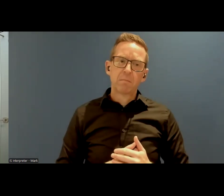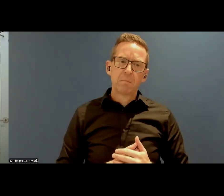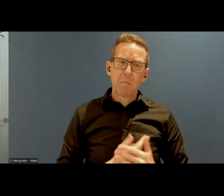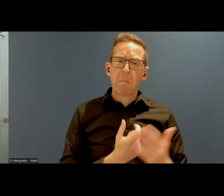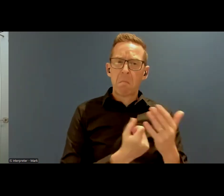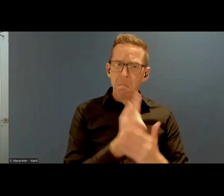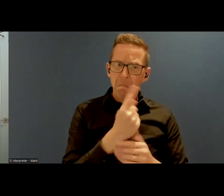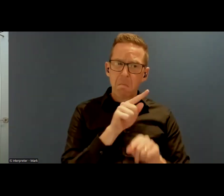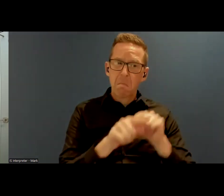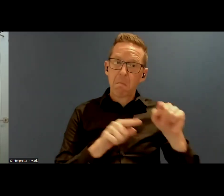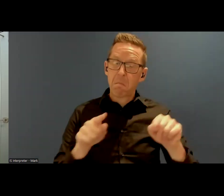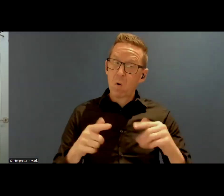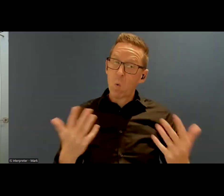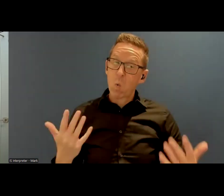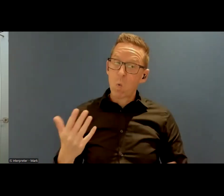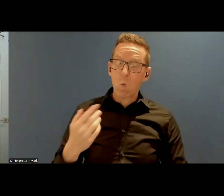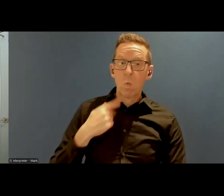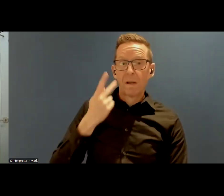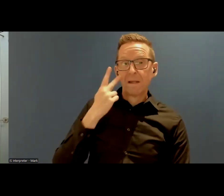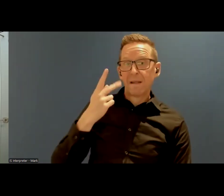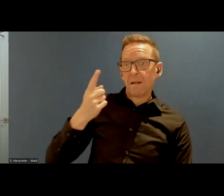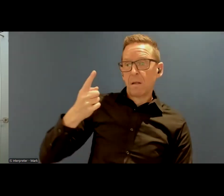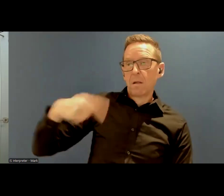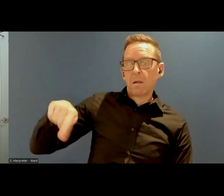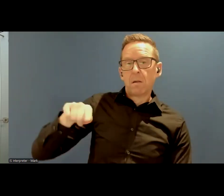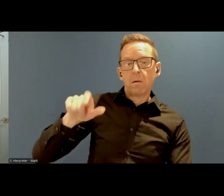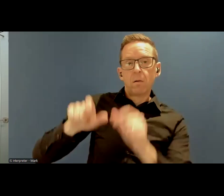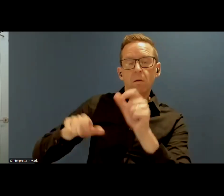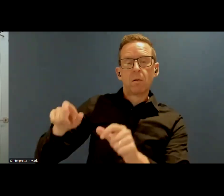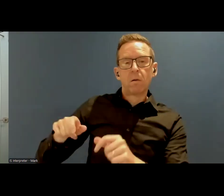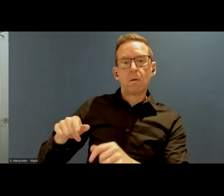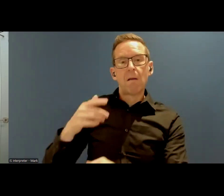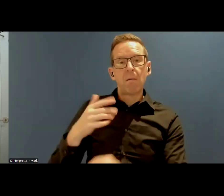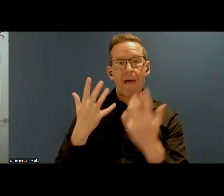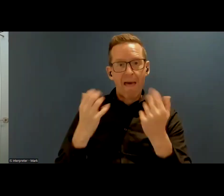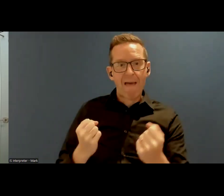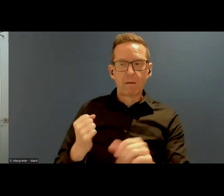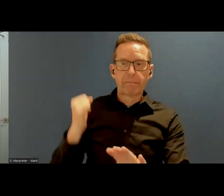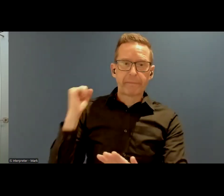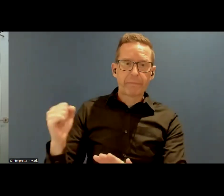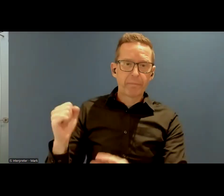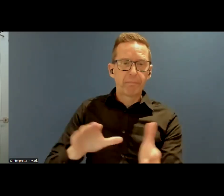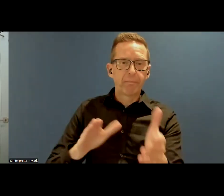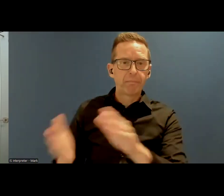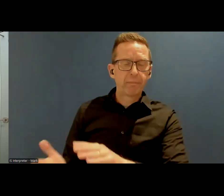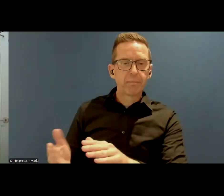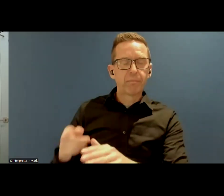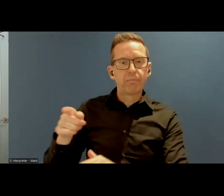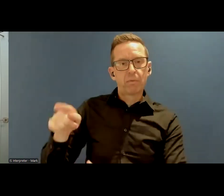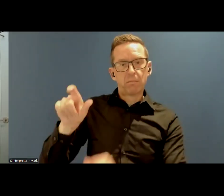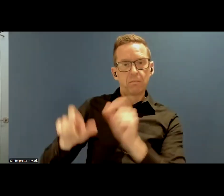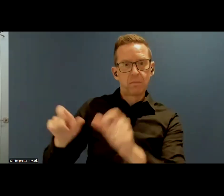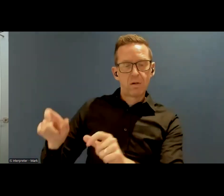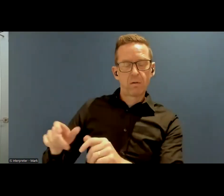killings by the people with like social disabilities in the communities. after the revision of the